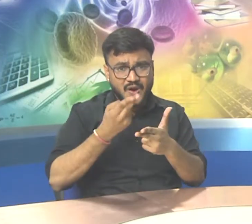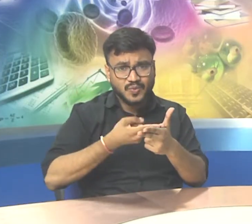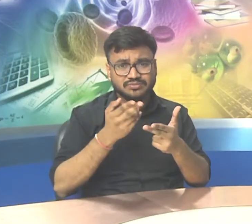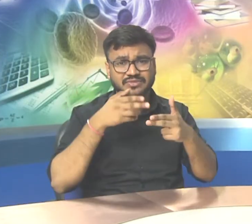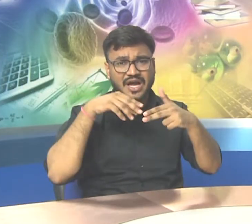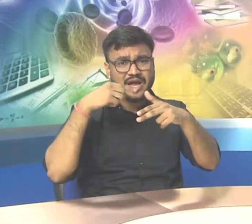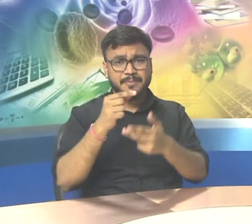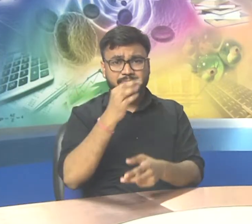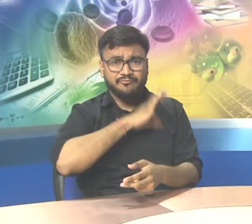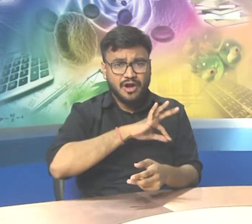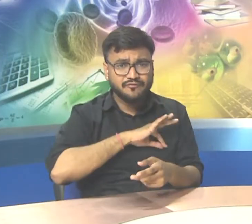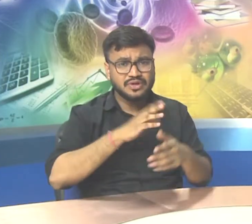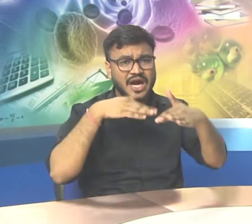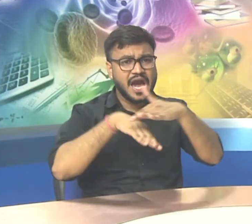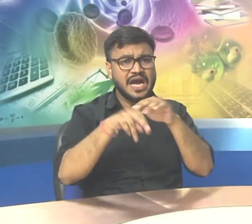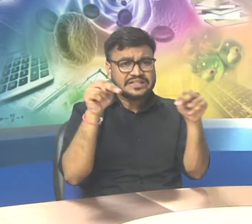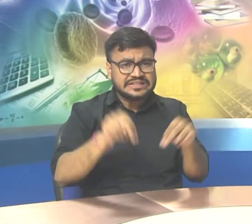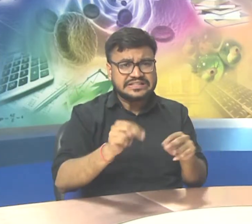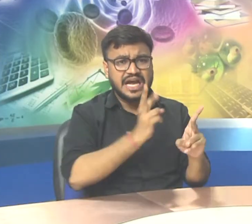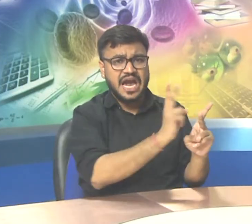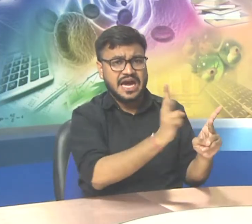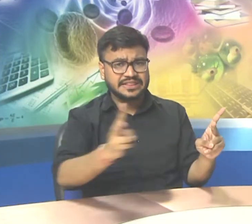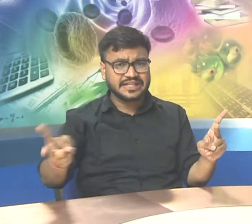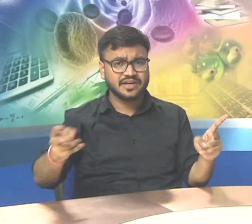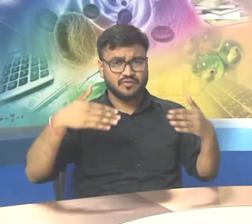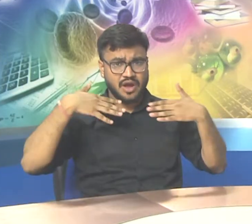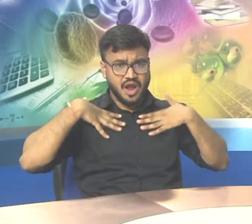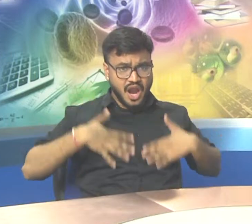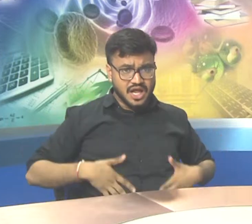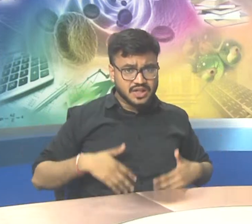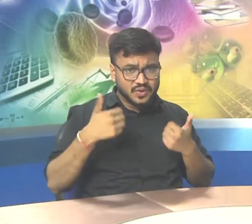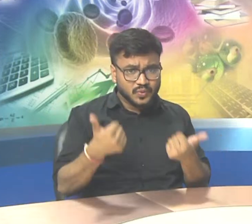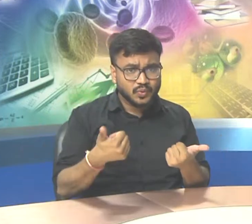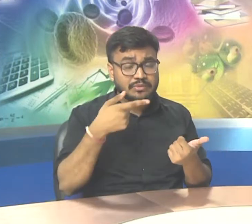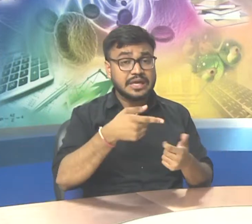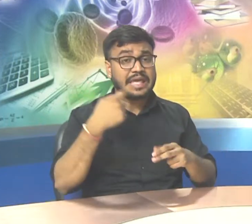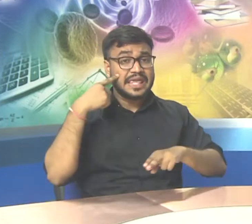Our body needs different nutrients in the right amount.